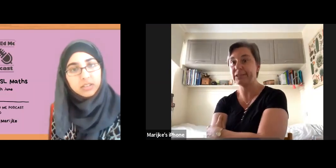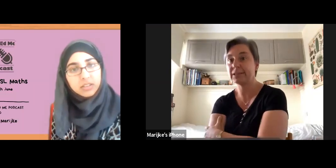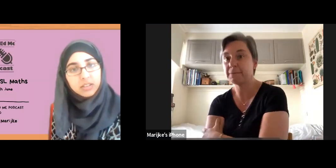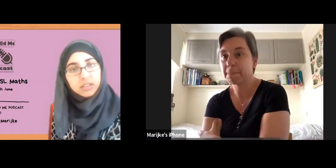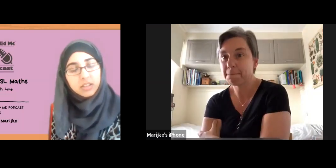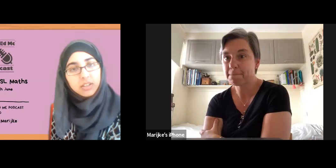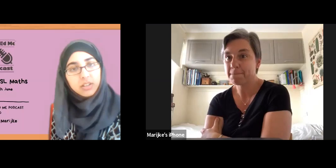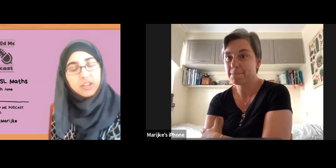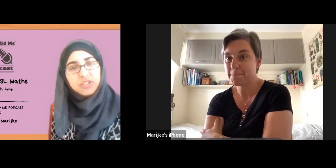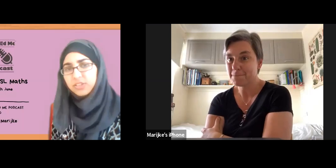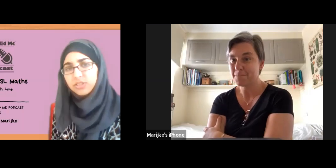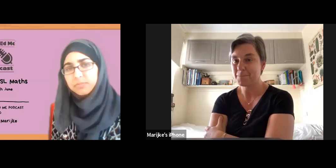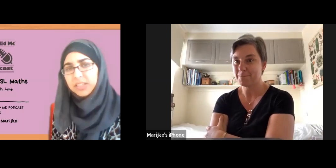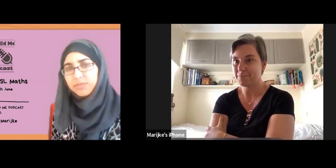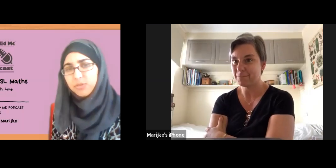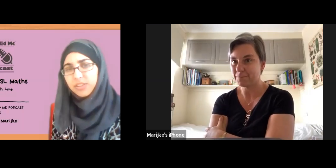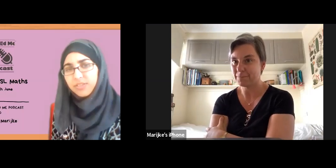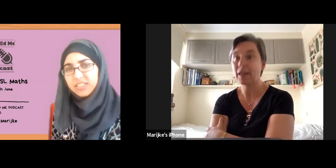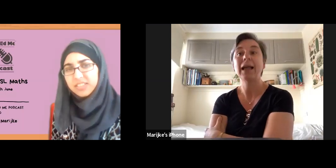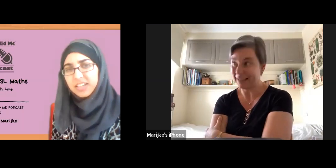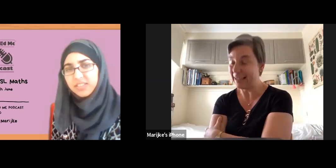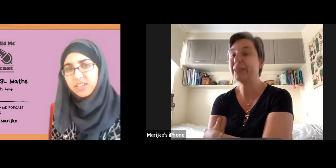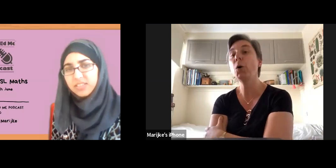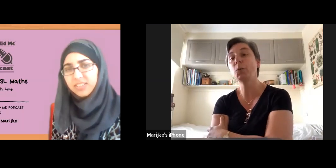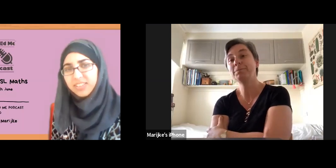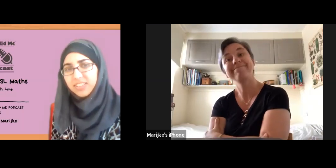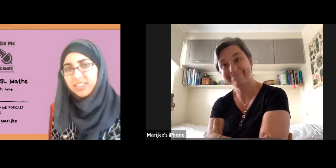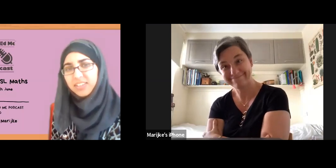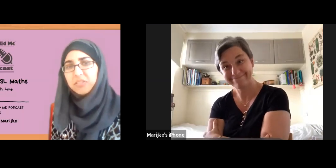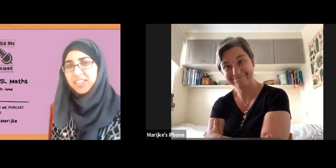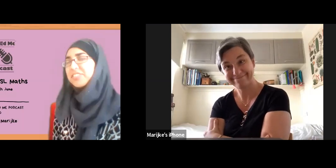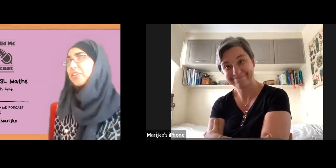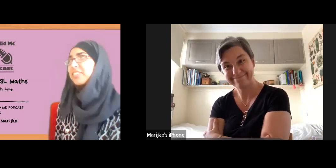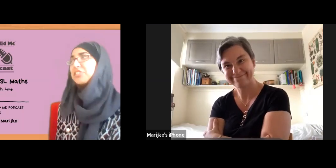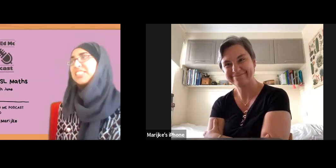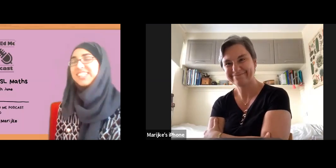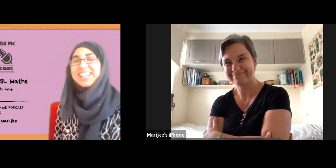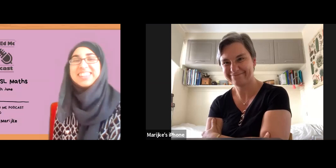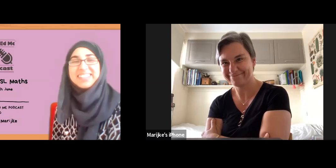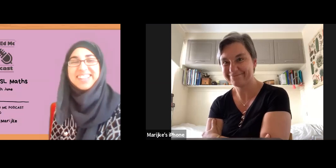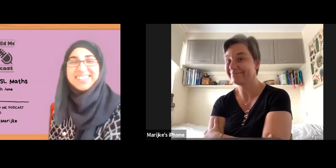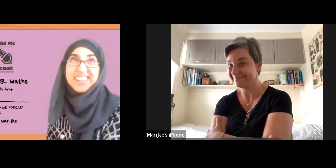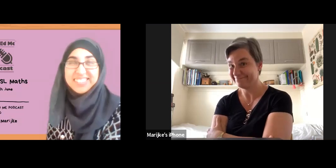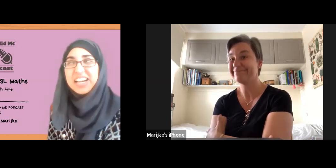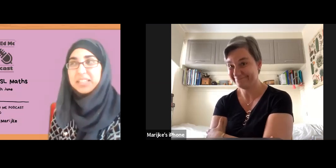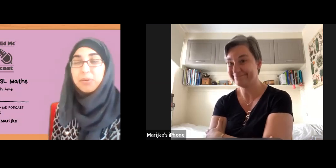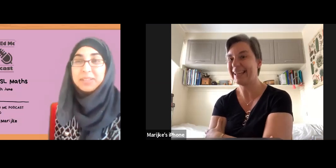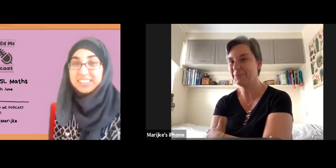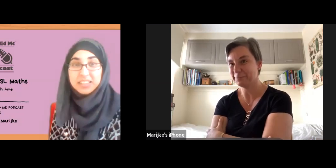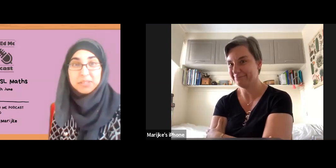teacher. I thought you said you couldn't be there for more than 3 consecutive. I know. Okay, so it's interesting that they probably need them as